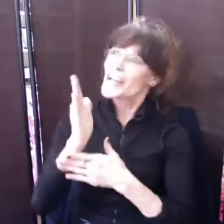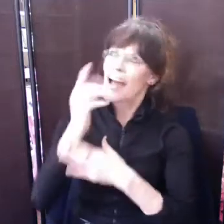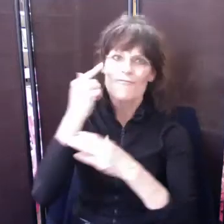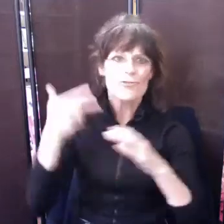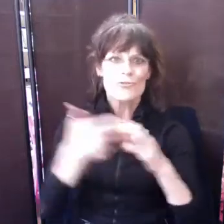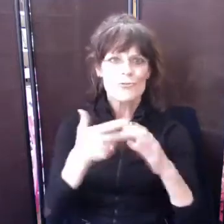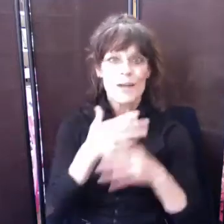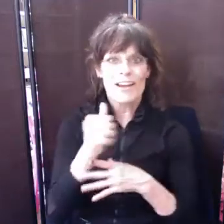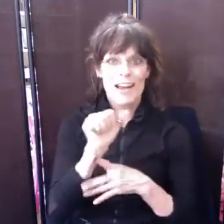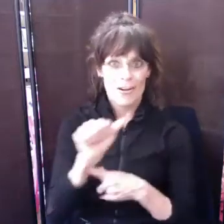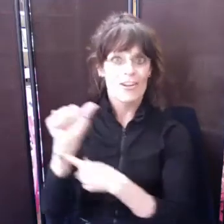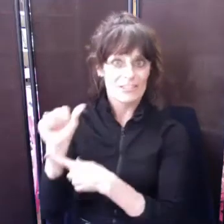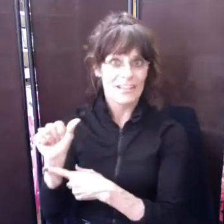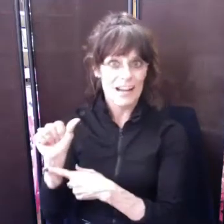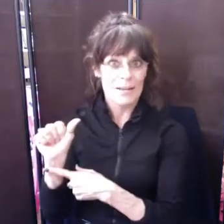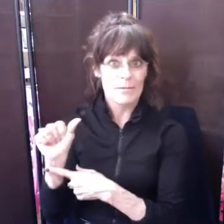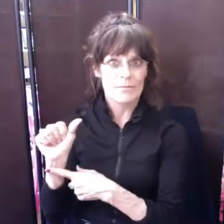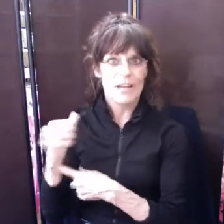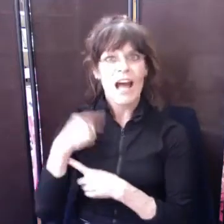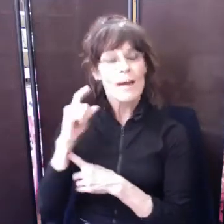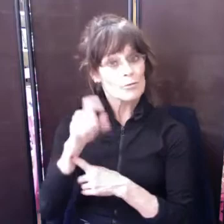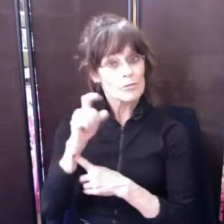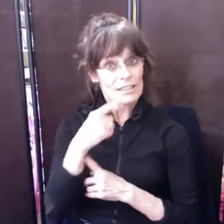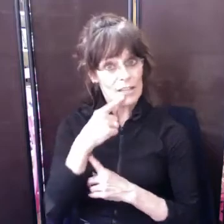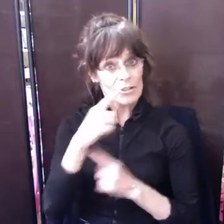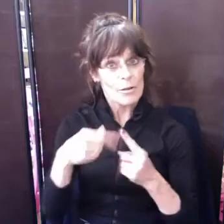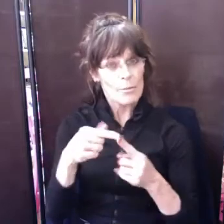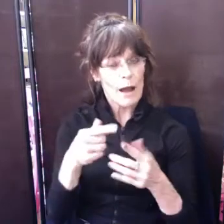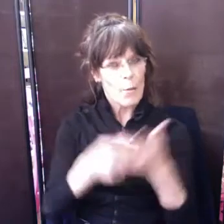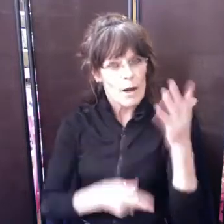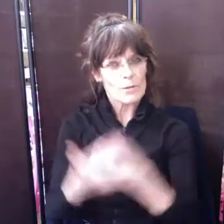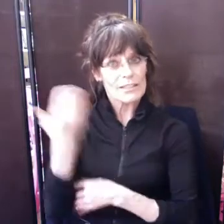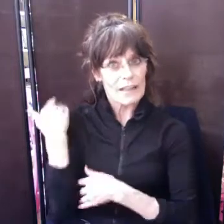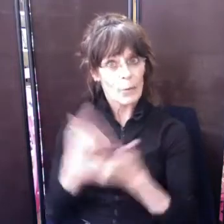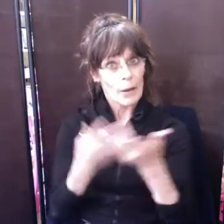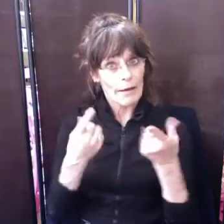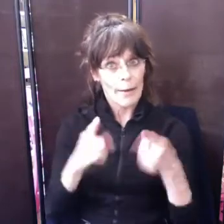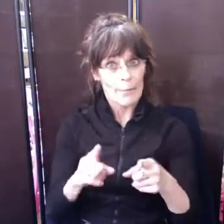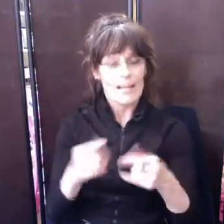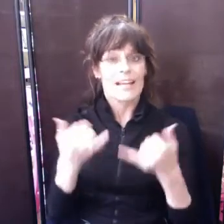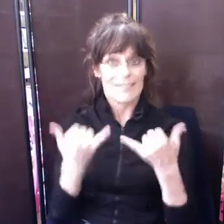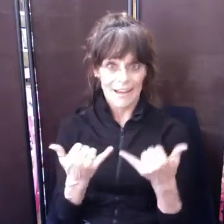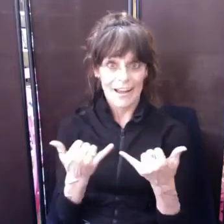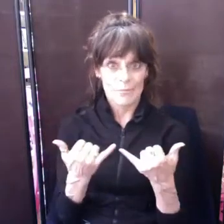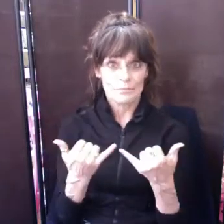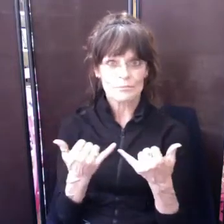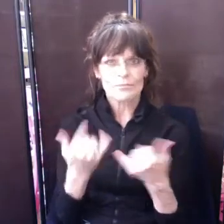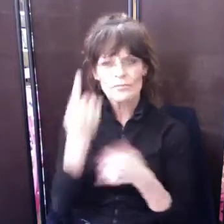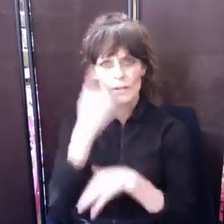Anonymous. I'm supposed to tell you a little bit about what I was like, what happened, and what I'm like now. For those of you who don't know me,